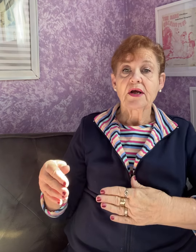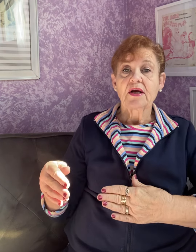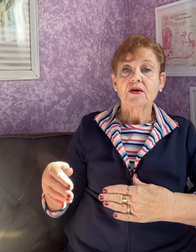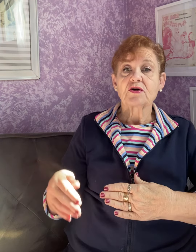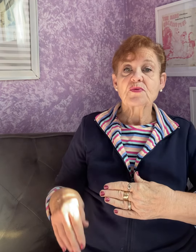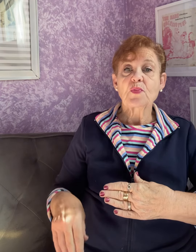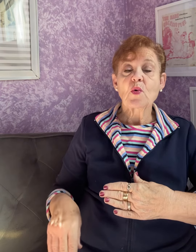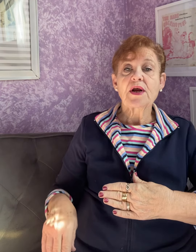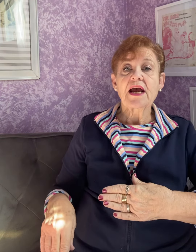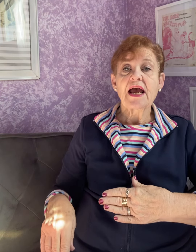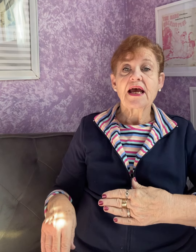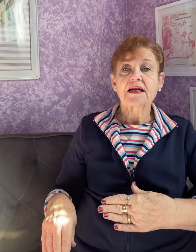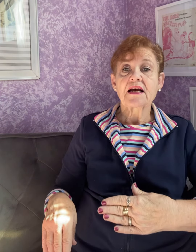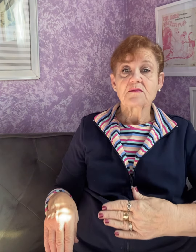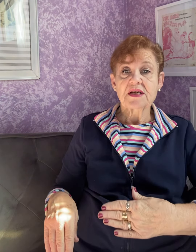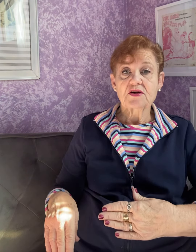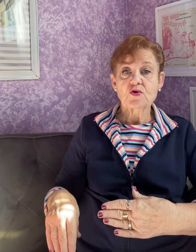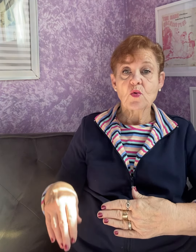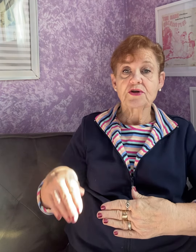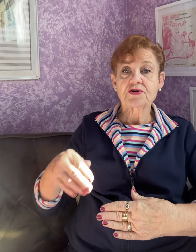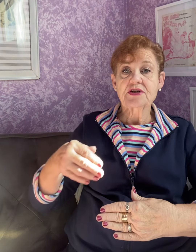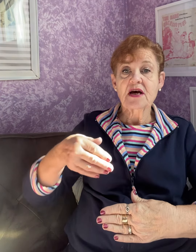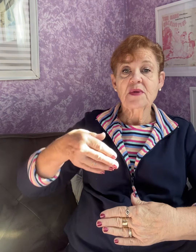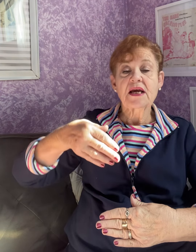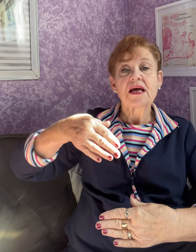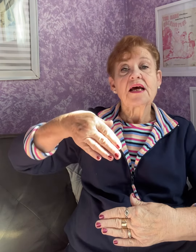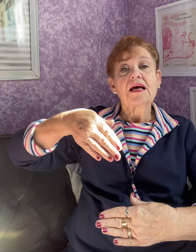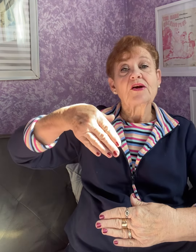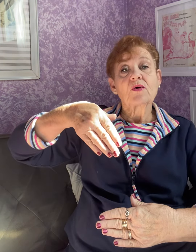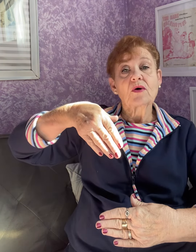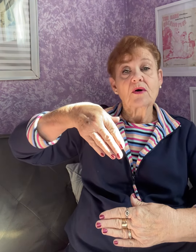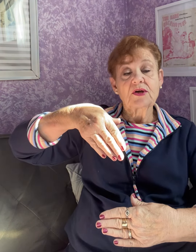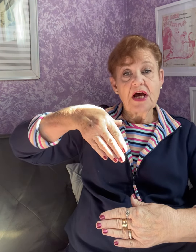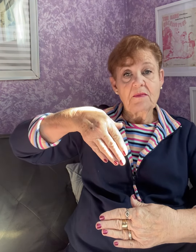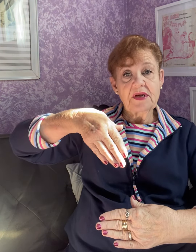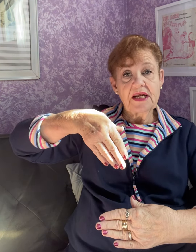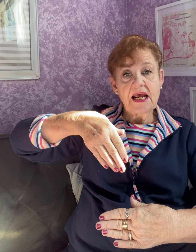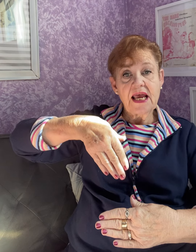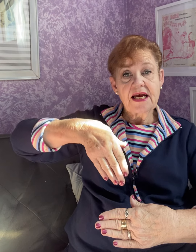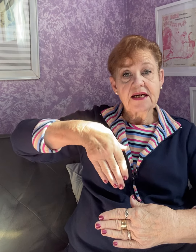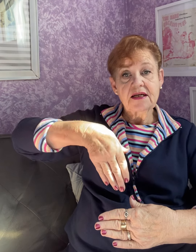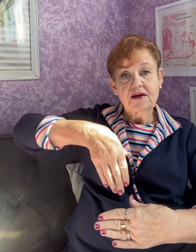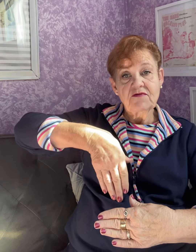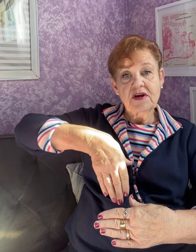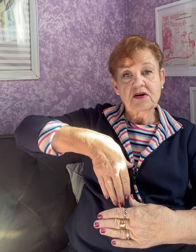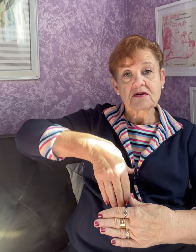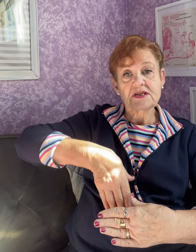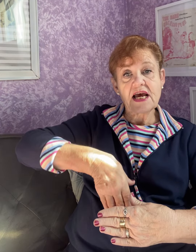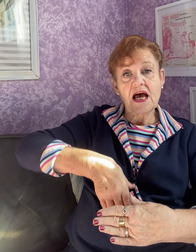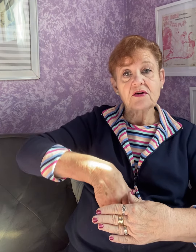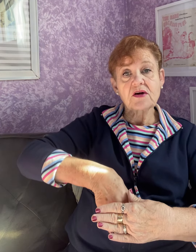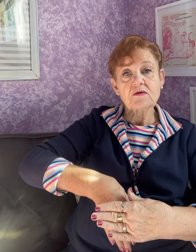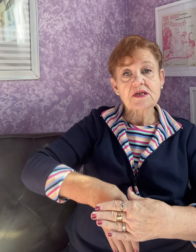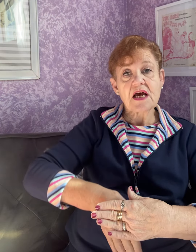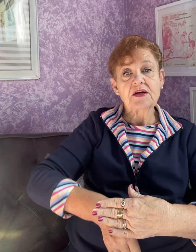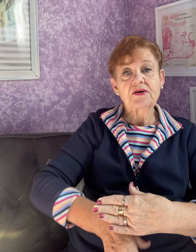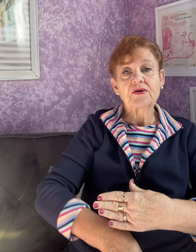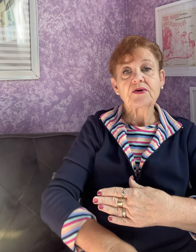Your supporting hand comes in toward your tummy. Your dominant hand, fingers down, goes